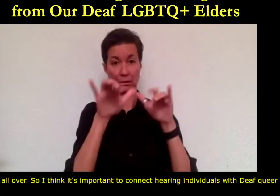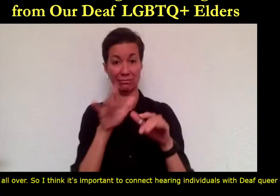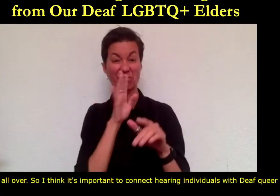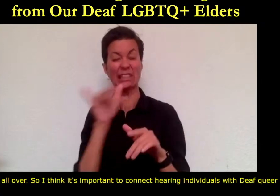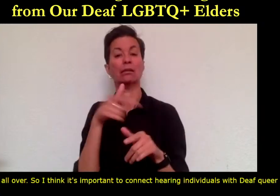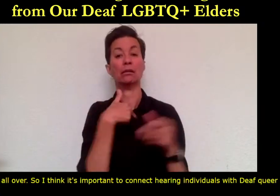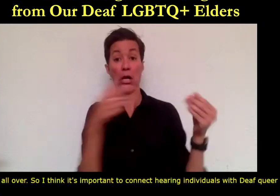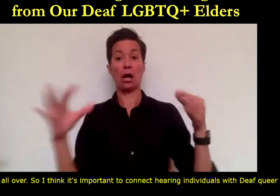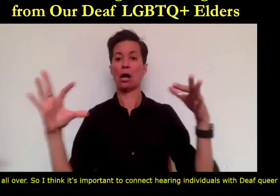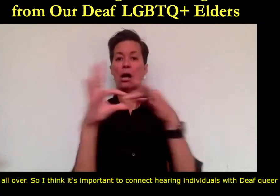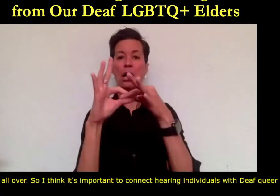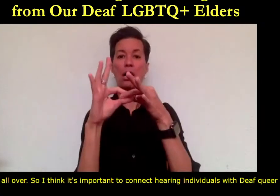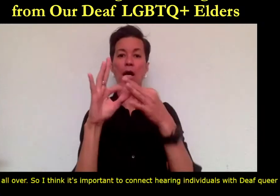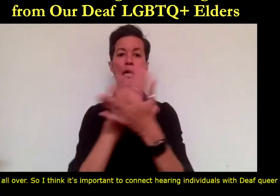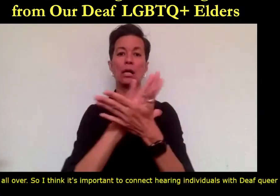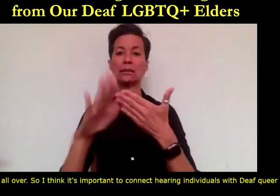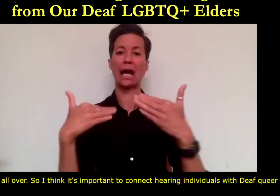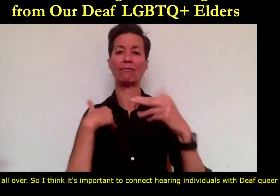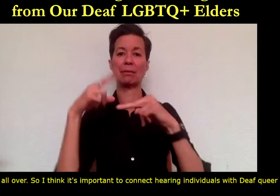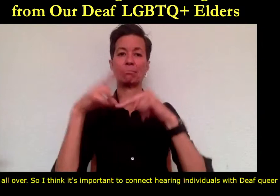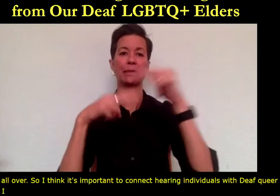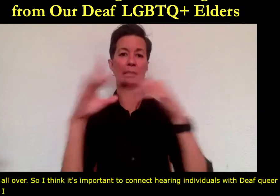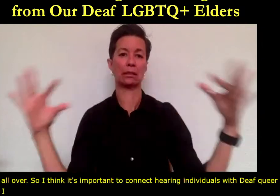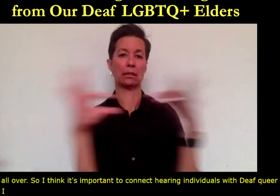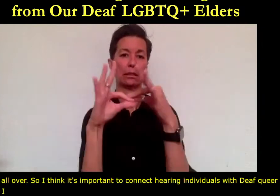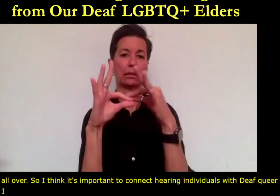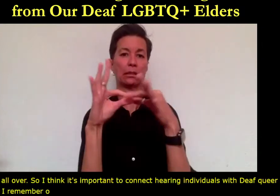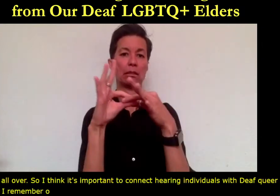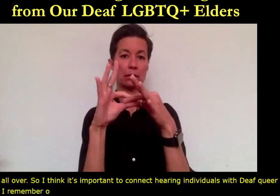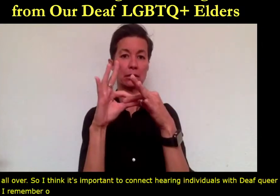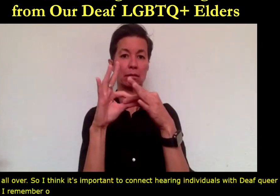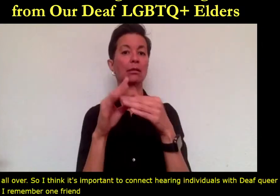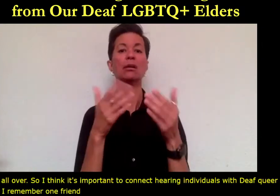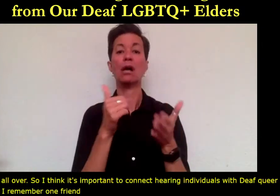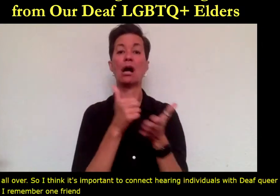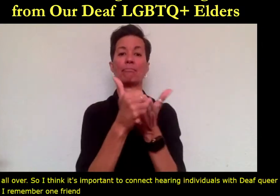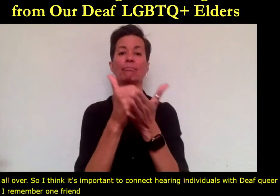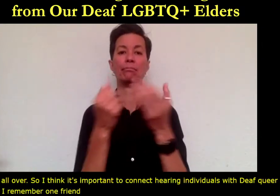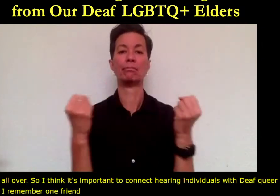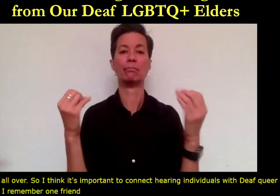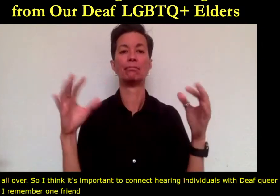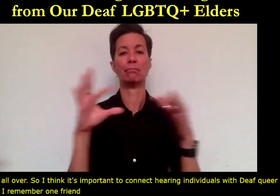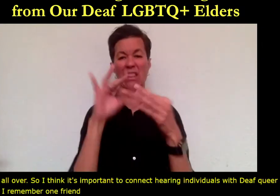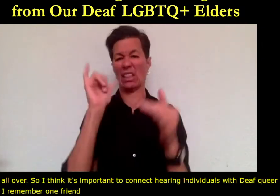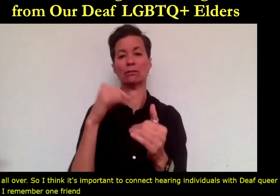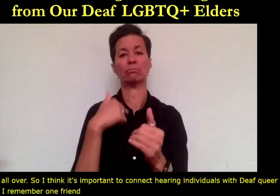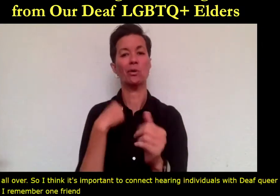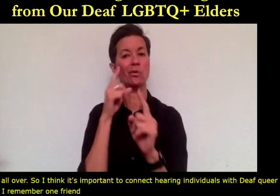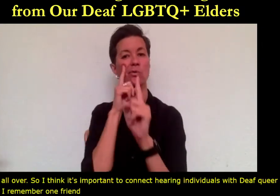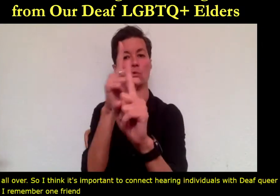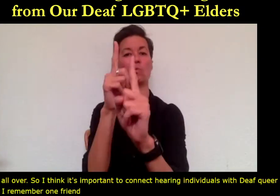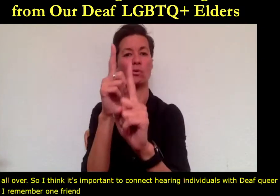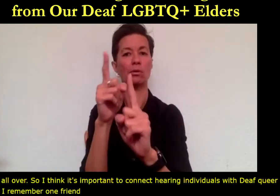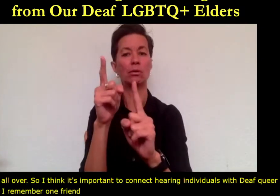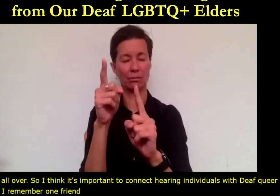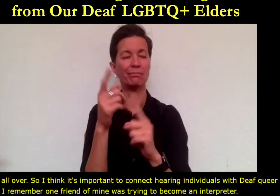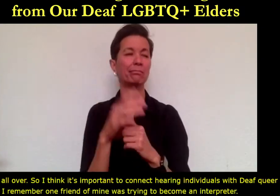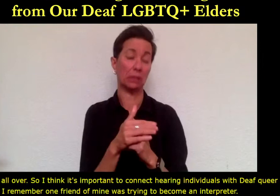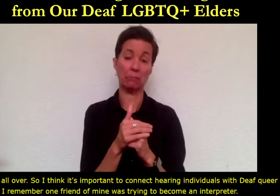and what they started doing is that they would and another person that i knew who was deaf wanted to have translation services done so i made that connection